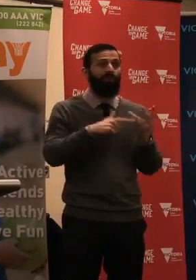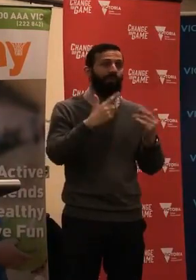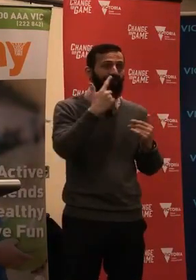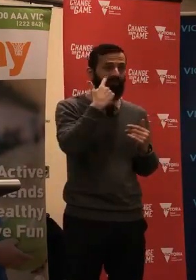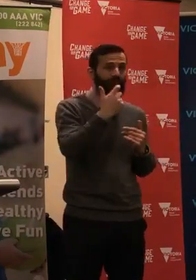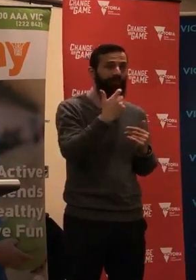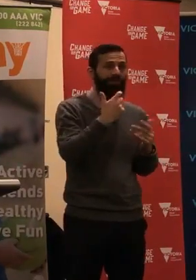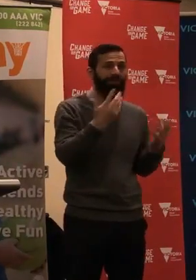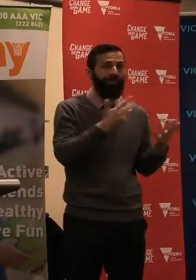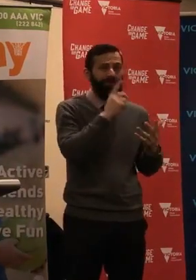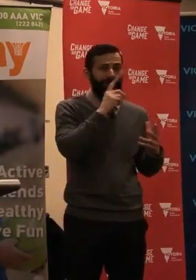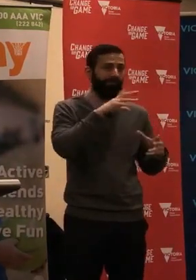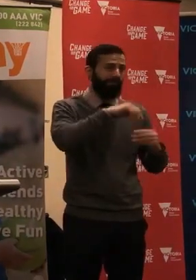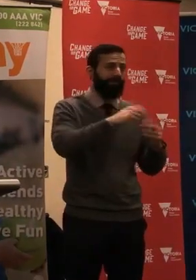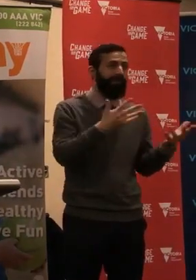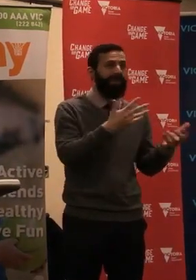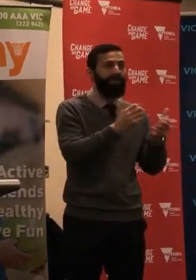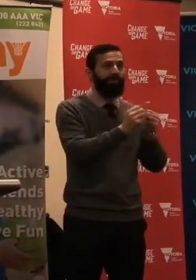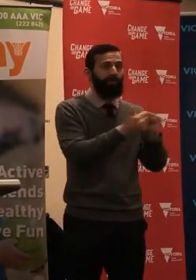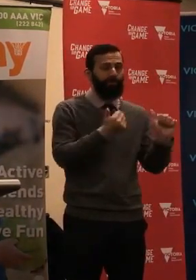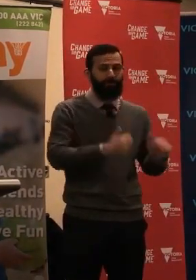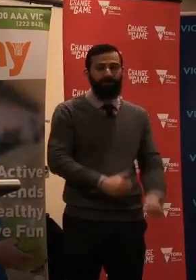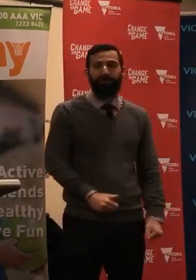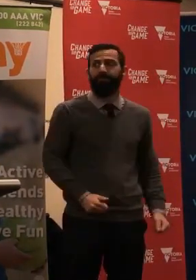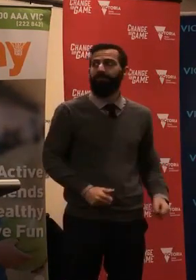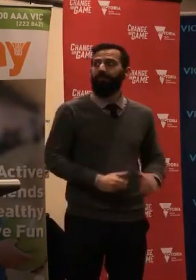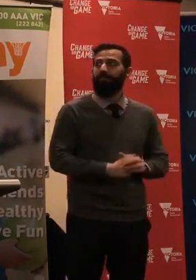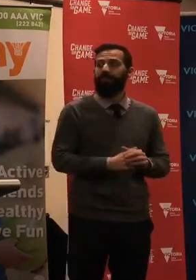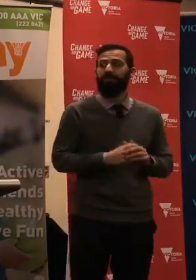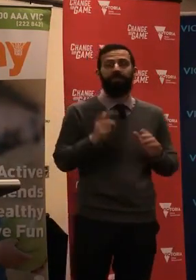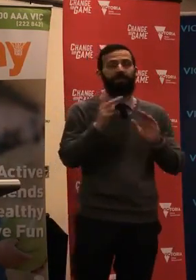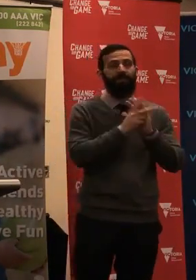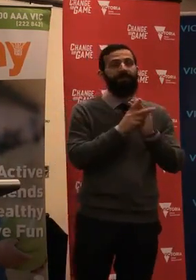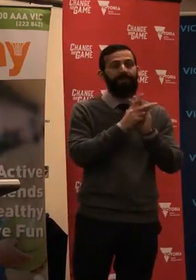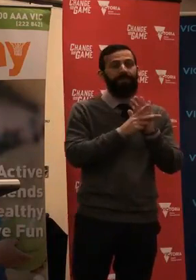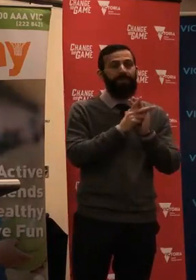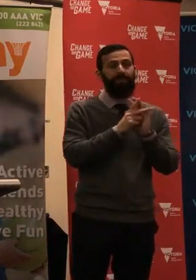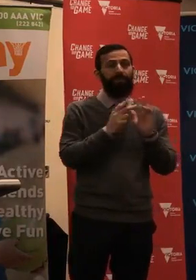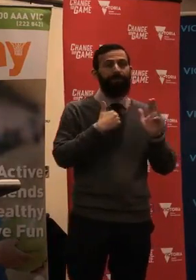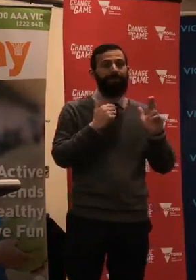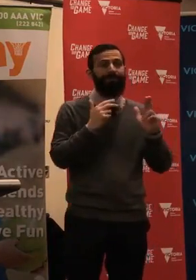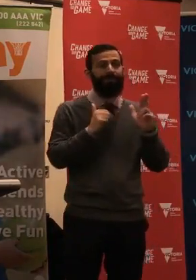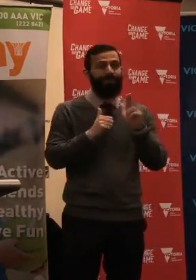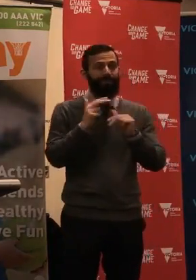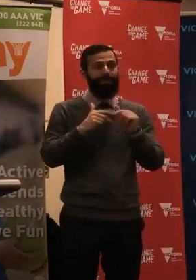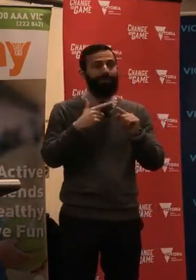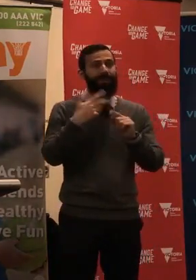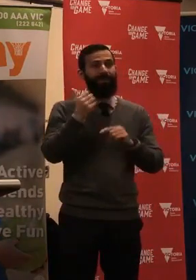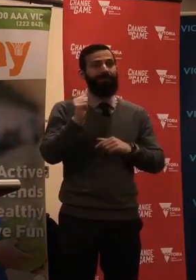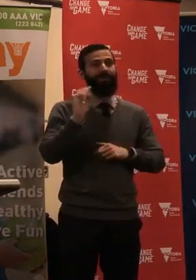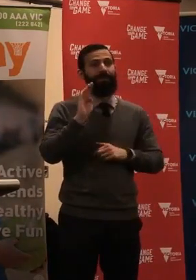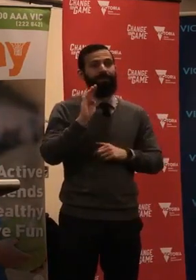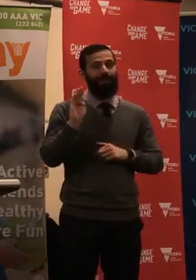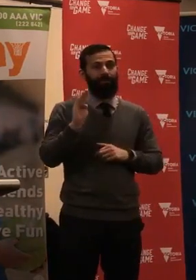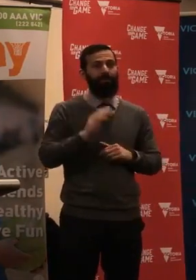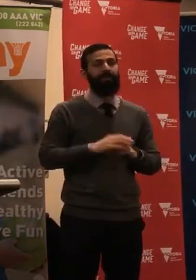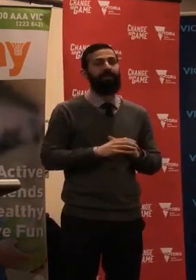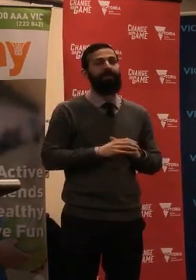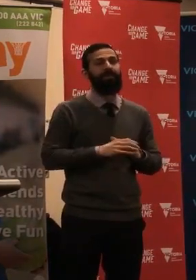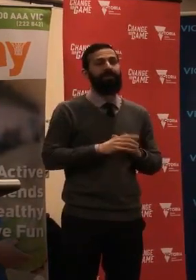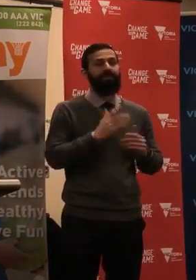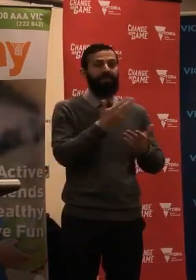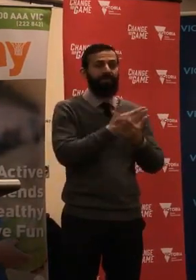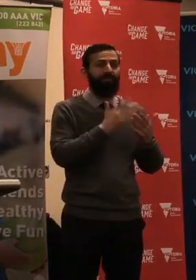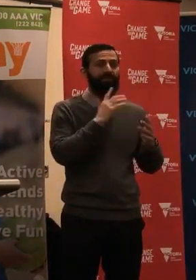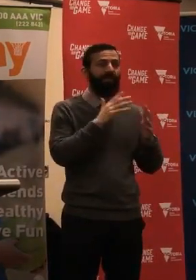find opportunities to play sport. So we're going to show you a video that we've developed, and we're going to have a panel discussion just talking about the